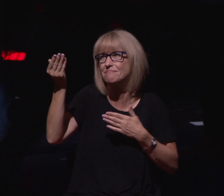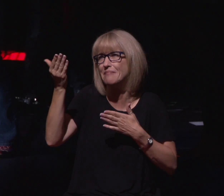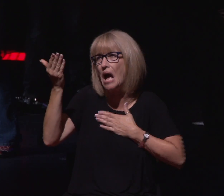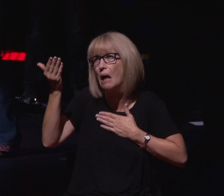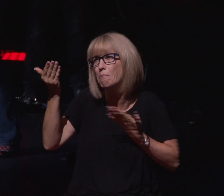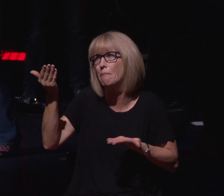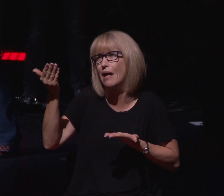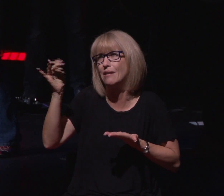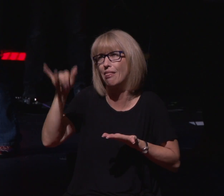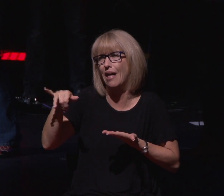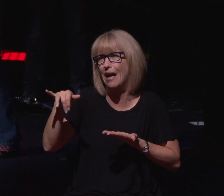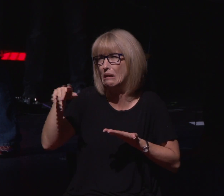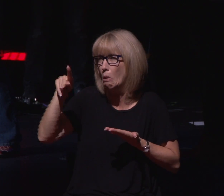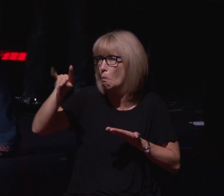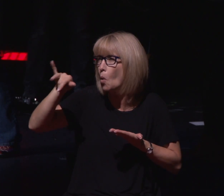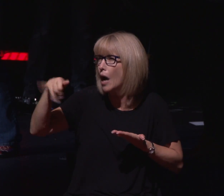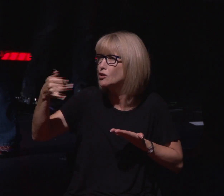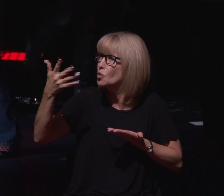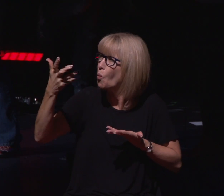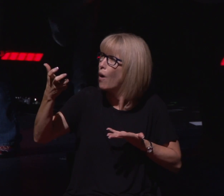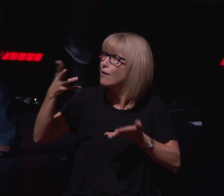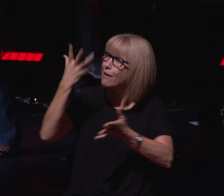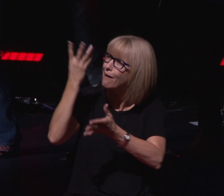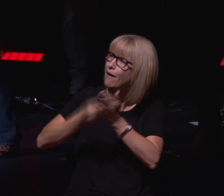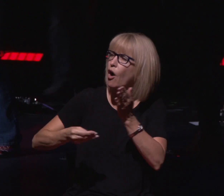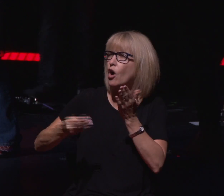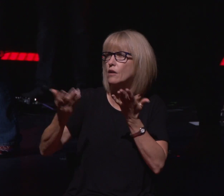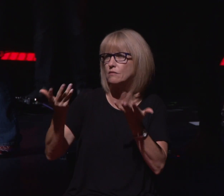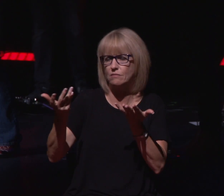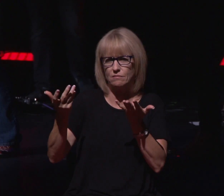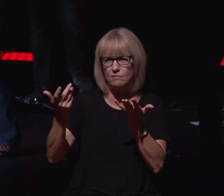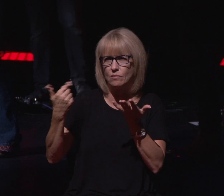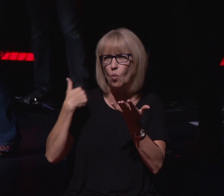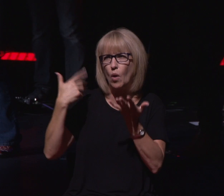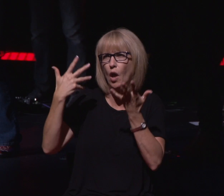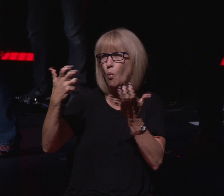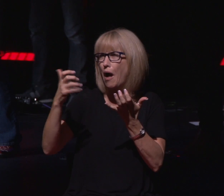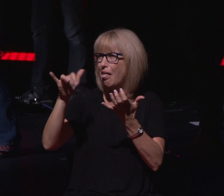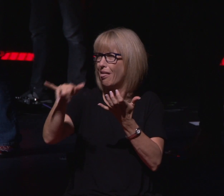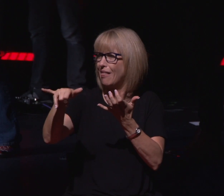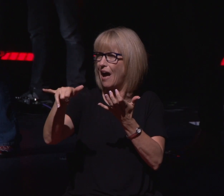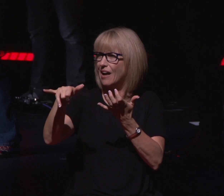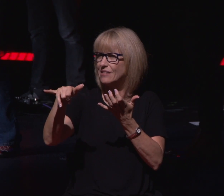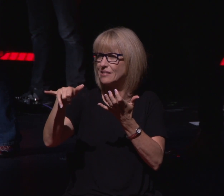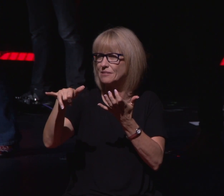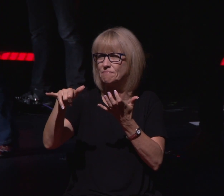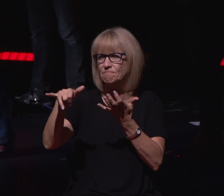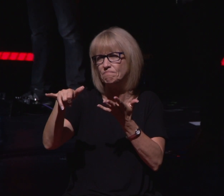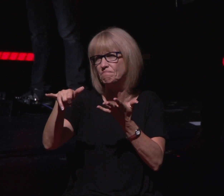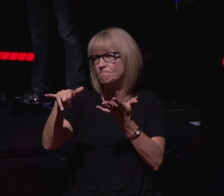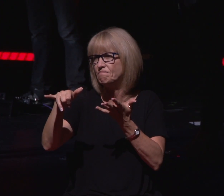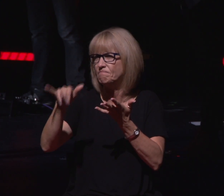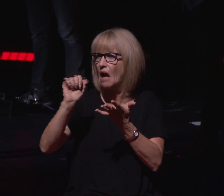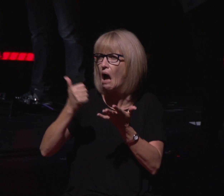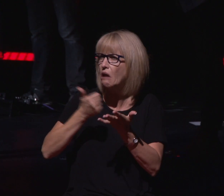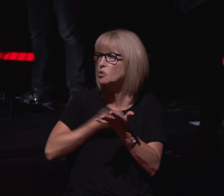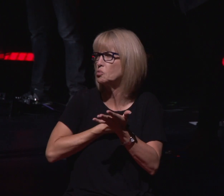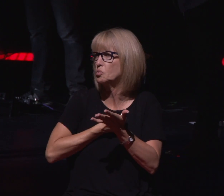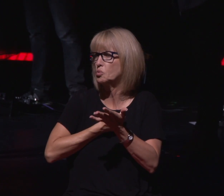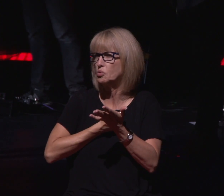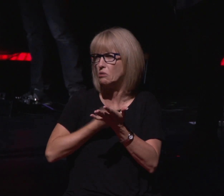And Father, we want that prejudice to be gone. We want the short-sightedness of our heart and attitudes to be